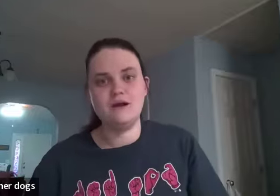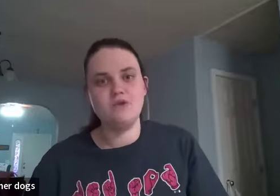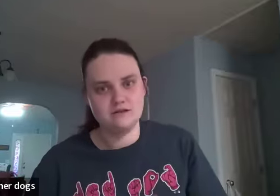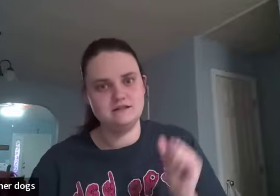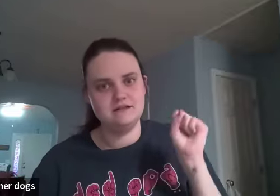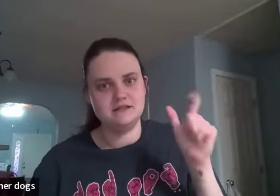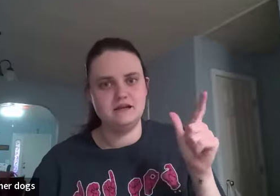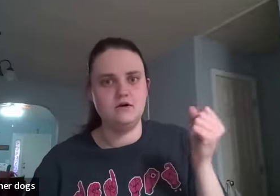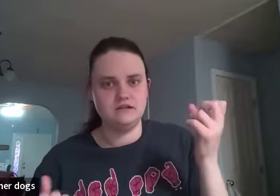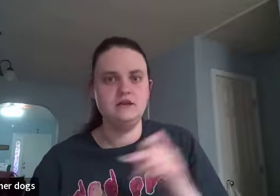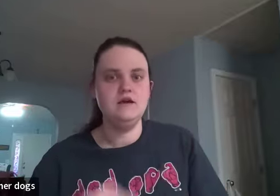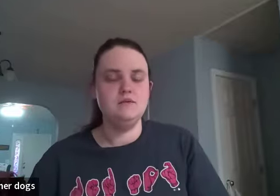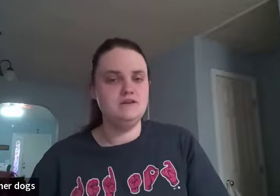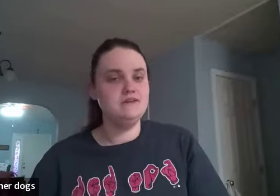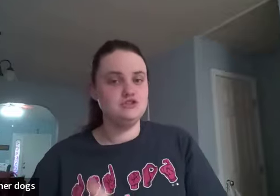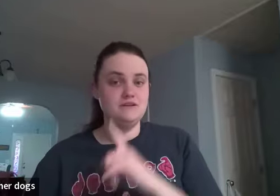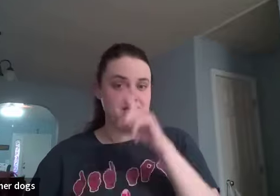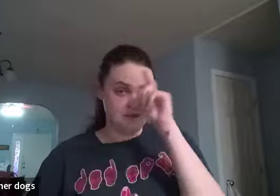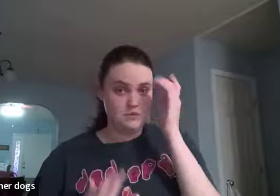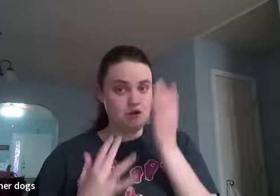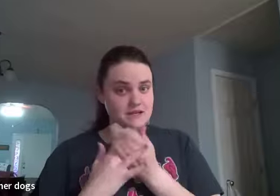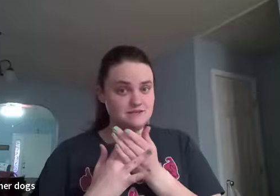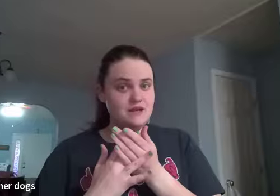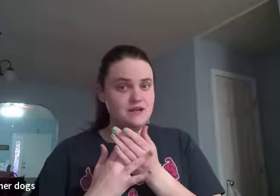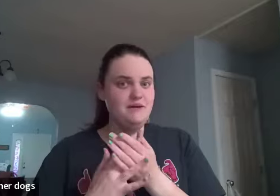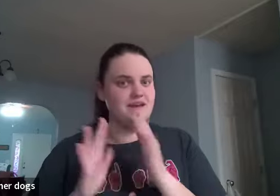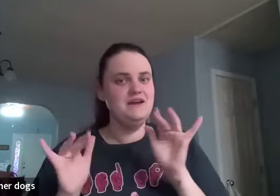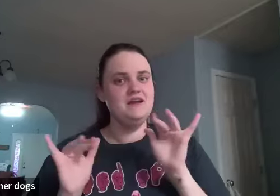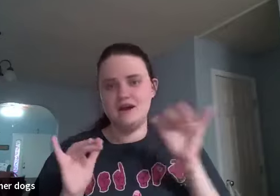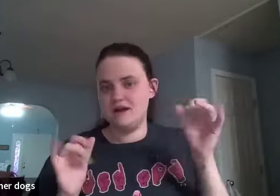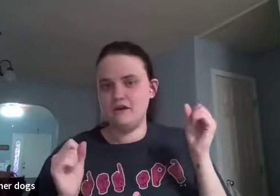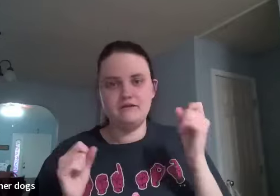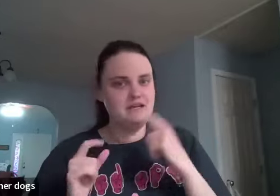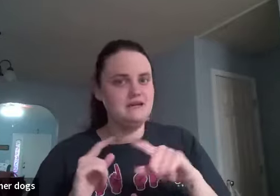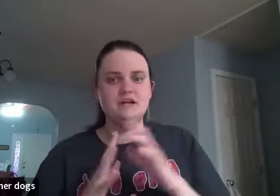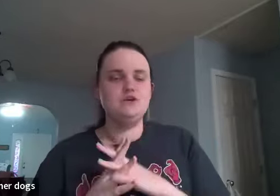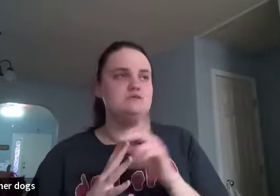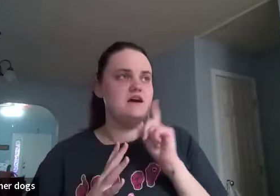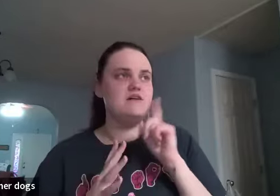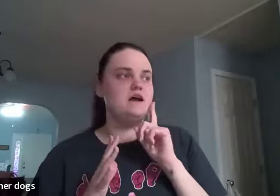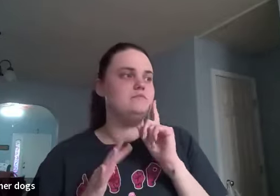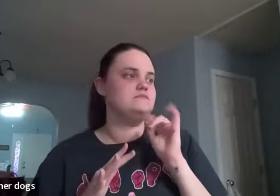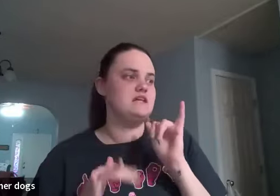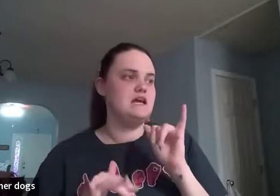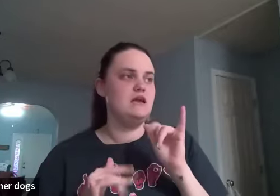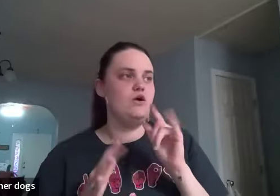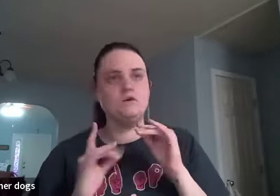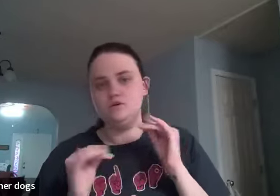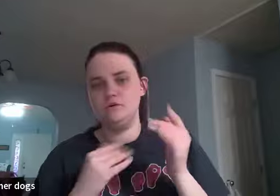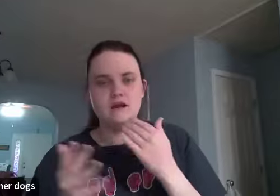I'm constantly signing all day. But even like during like summer breaks, when I'm like not around anybody who is deaf and I'm staying home or doing